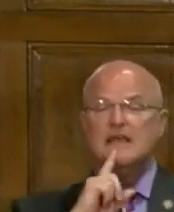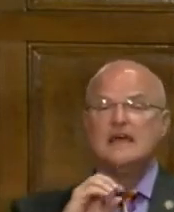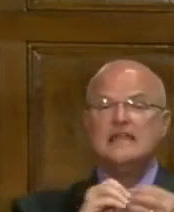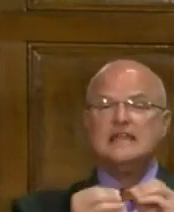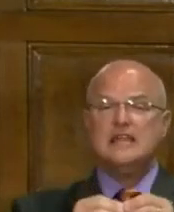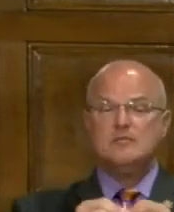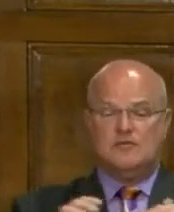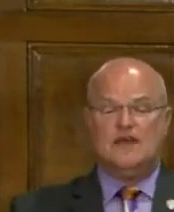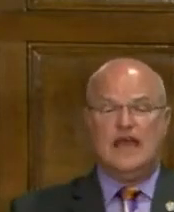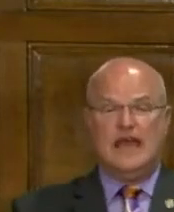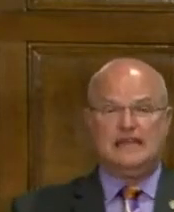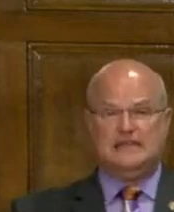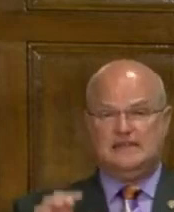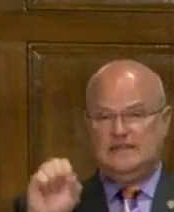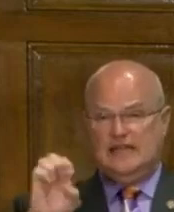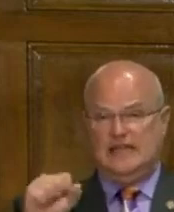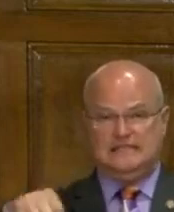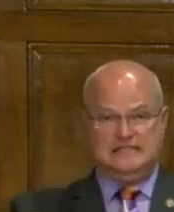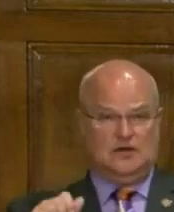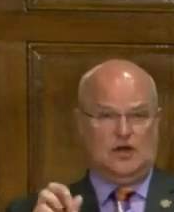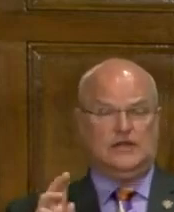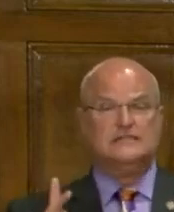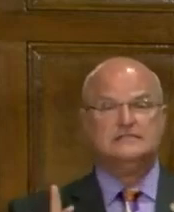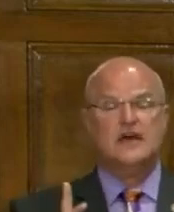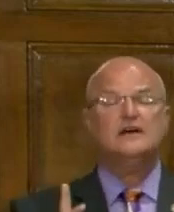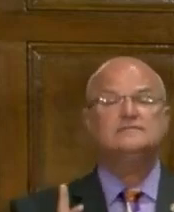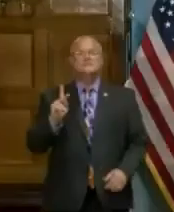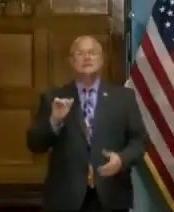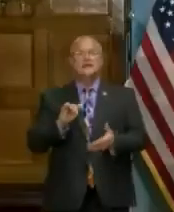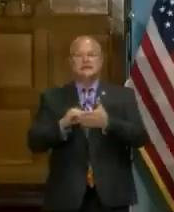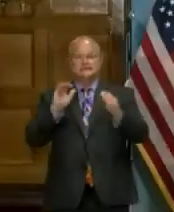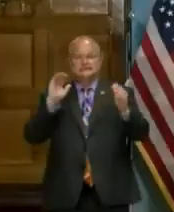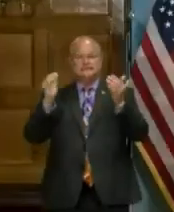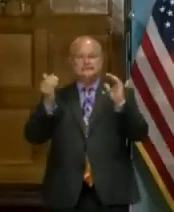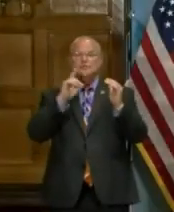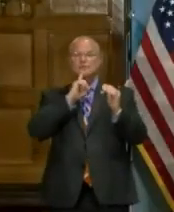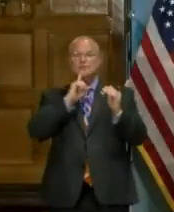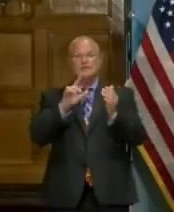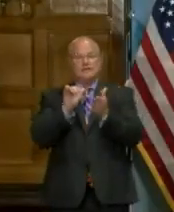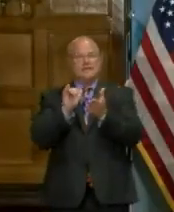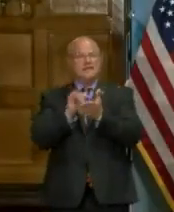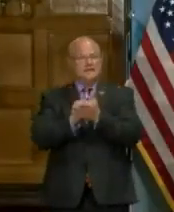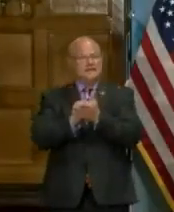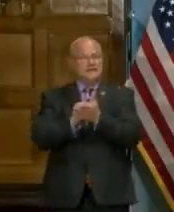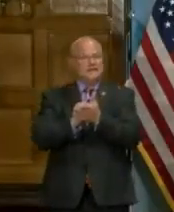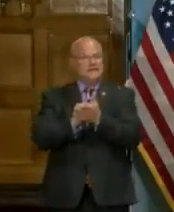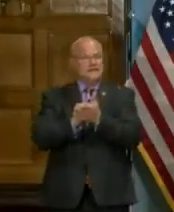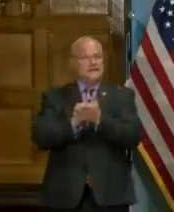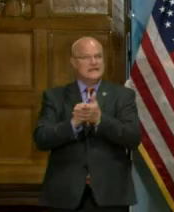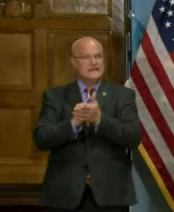the number of active cases in Arkansas, which mirrors really the